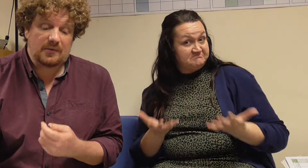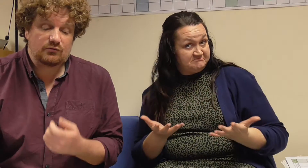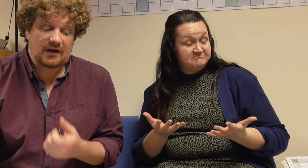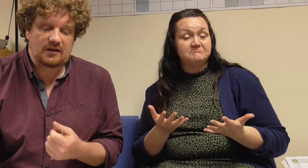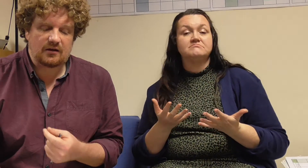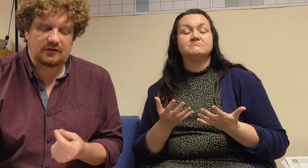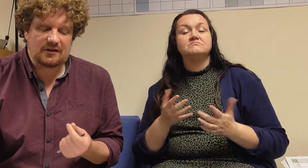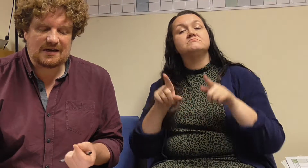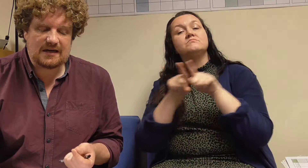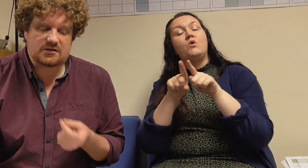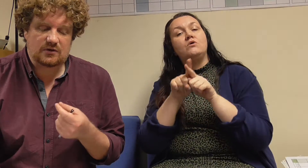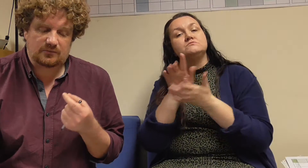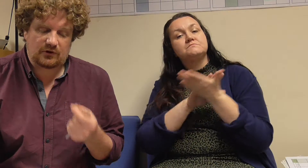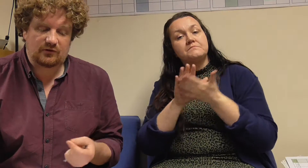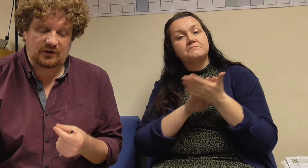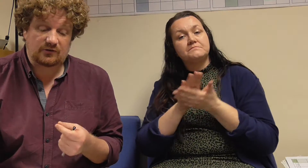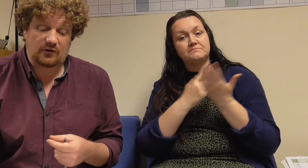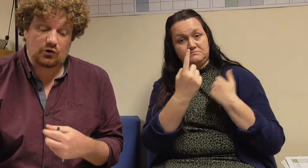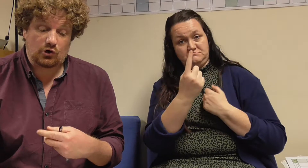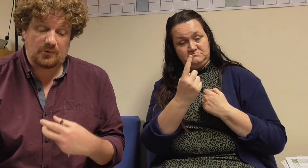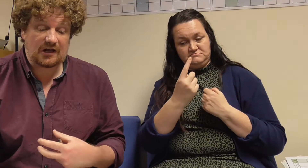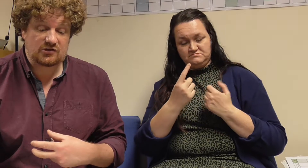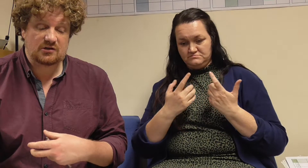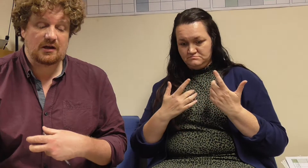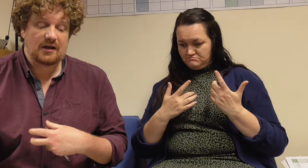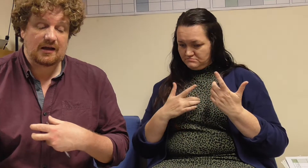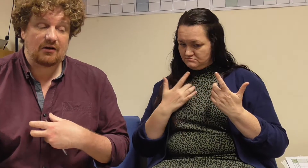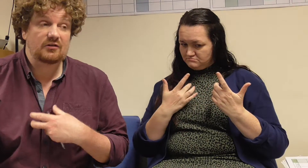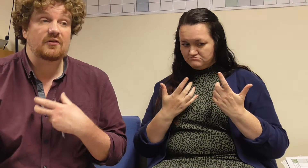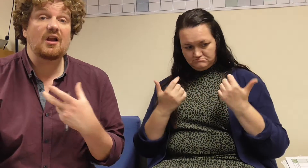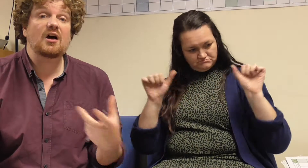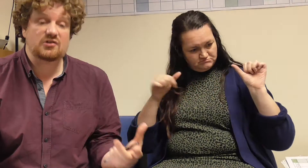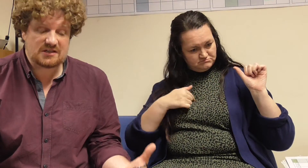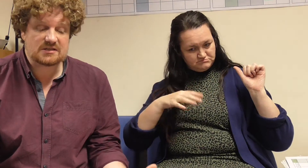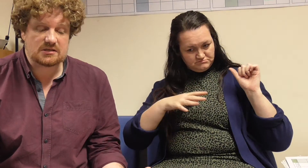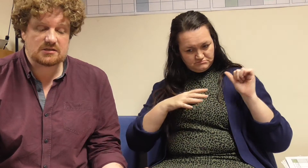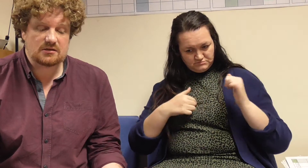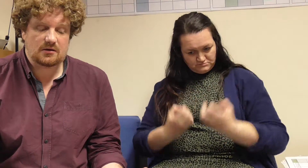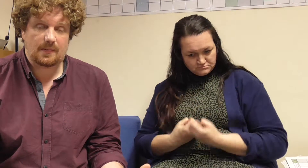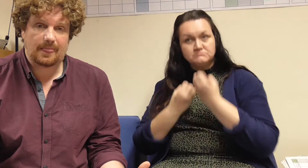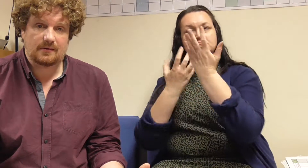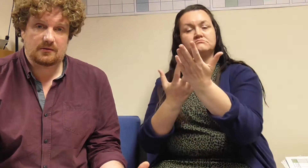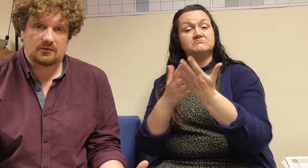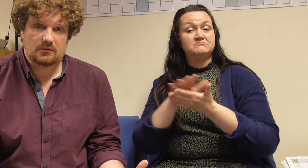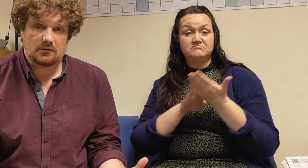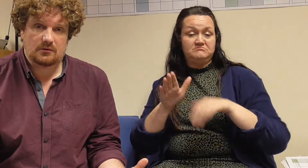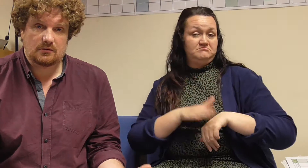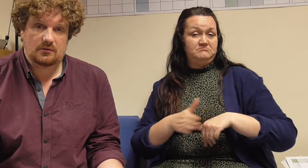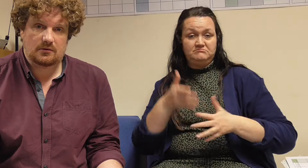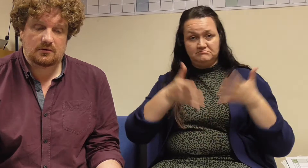It also means recognizing the need to express yourself so that your communication carries over a larger distance,